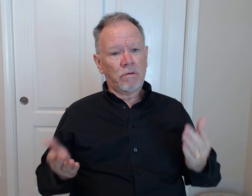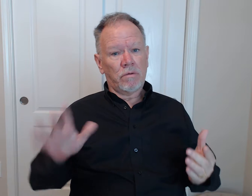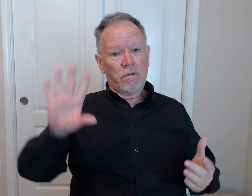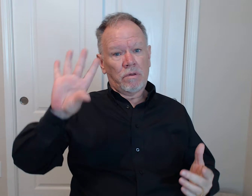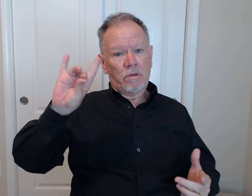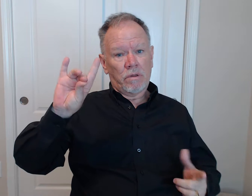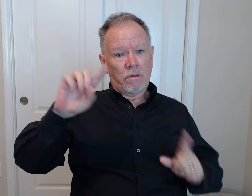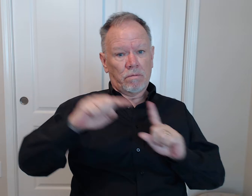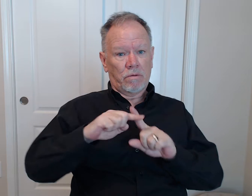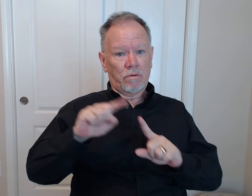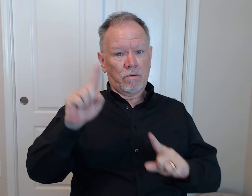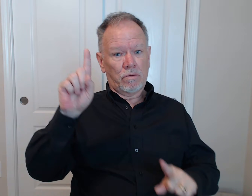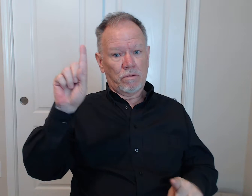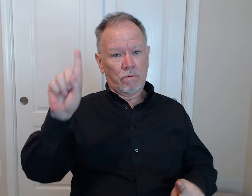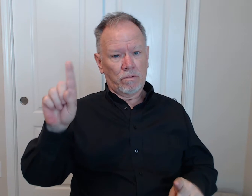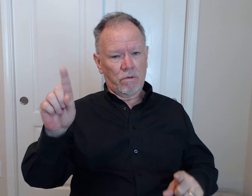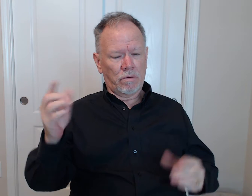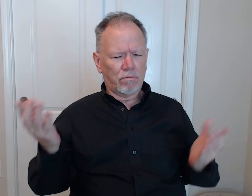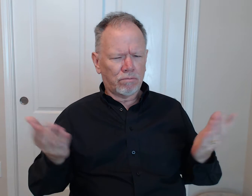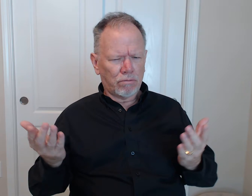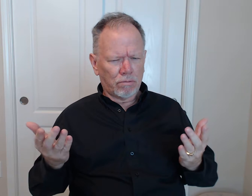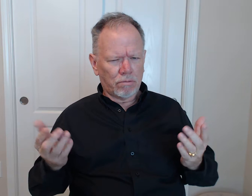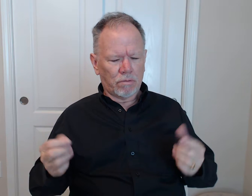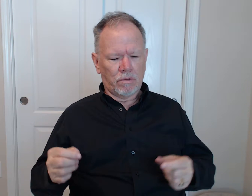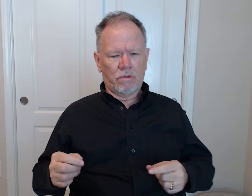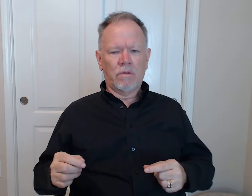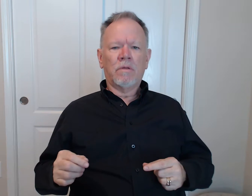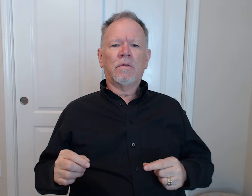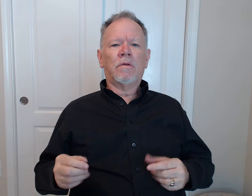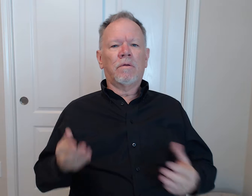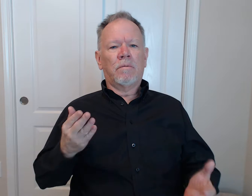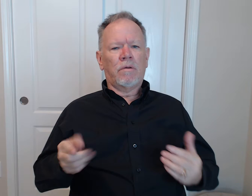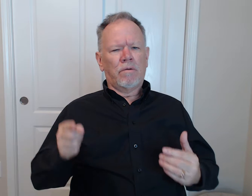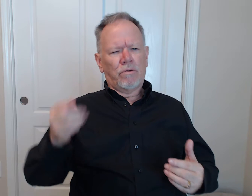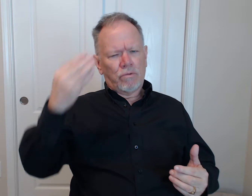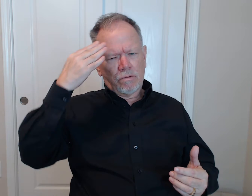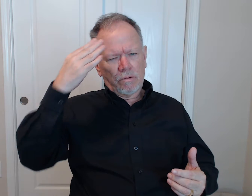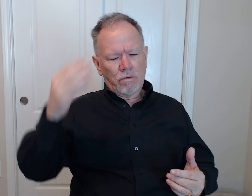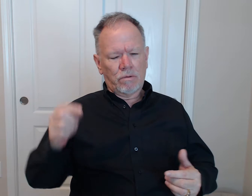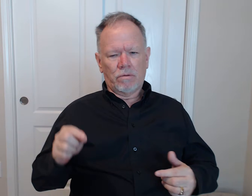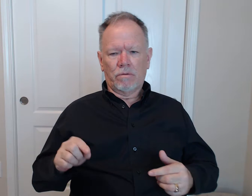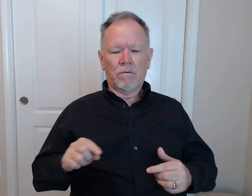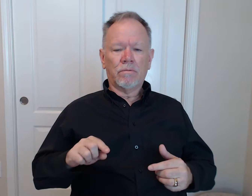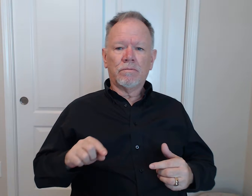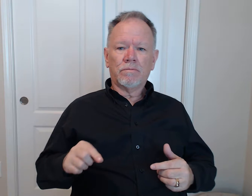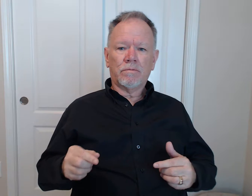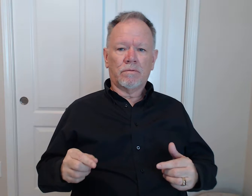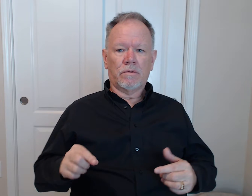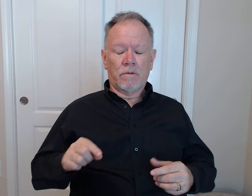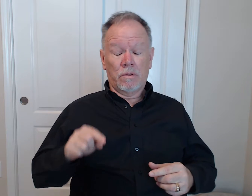is? 8 plus 1. Well, you might already know that plus 1 is just the next number. But if you look at the number line, you start at